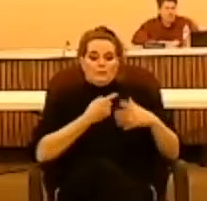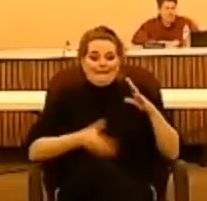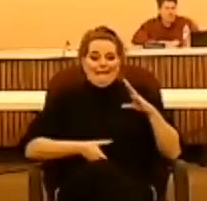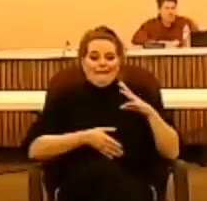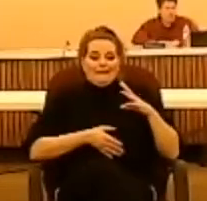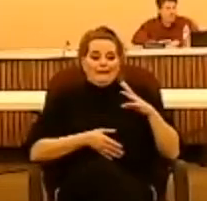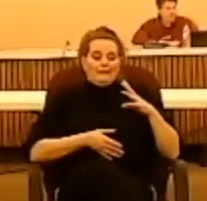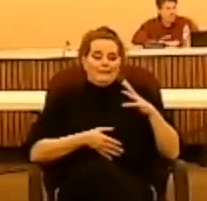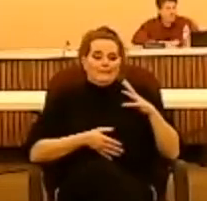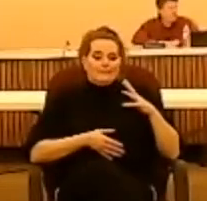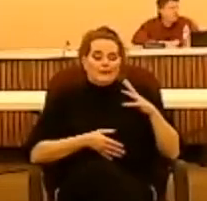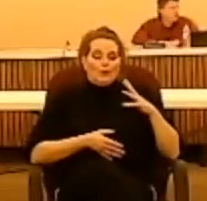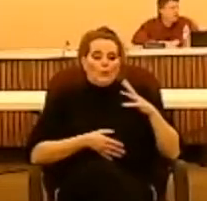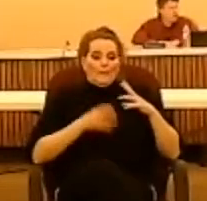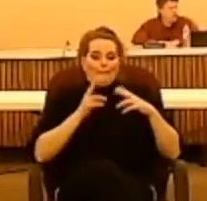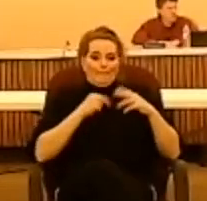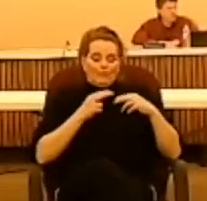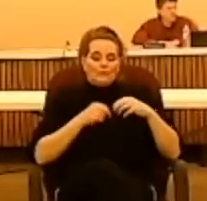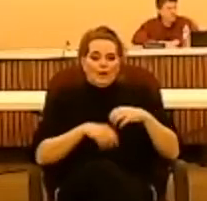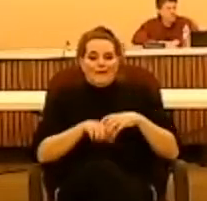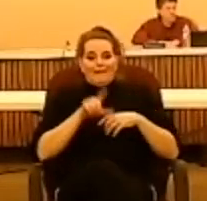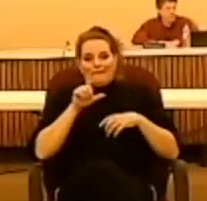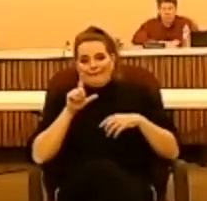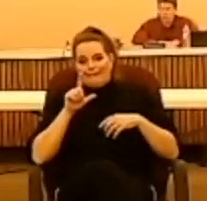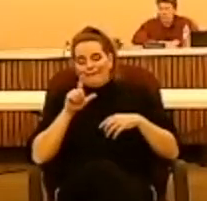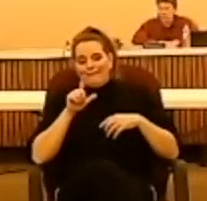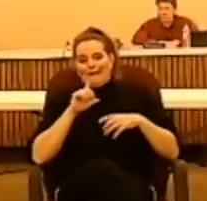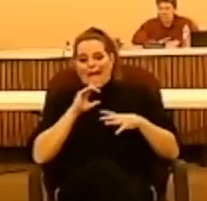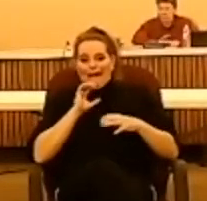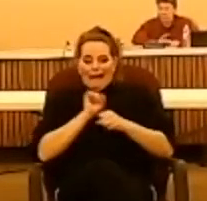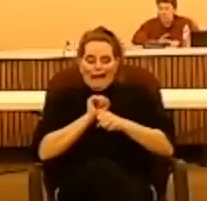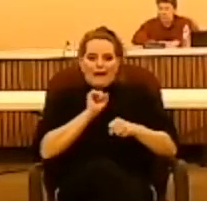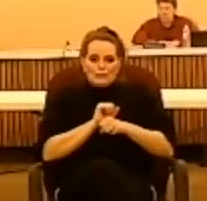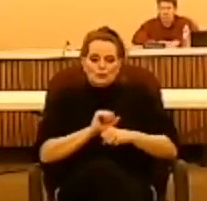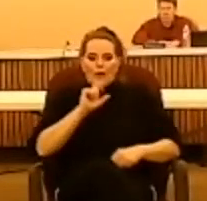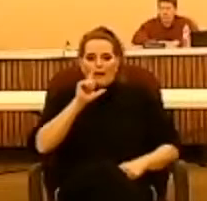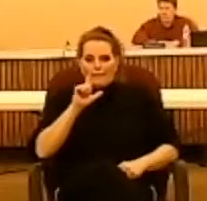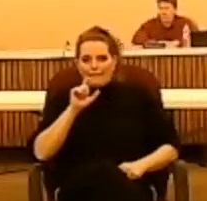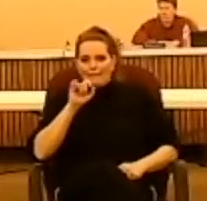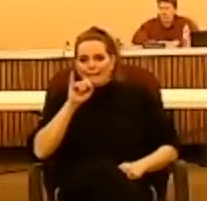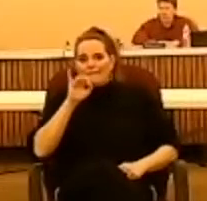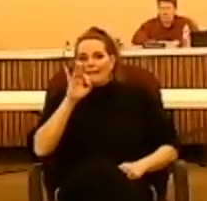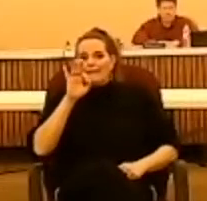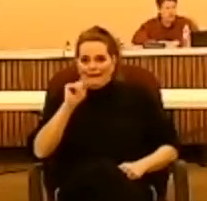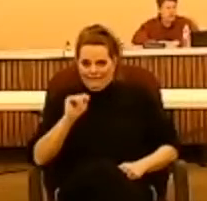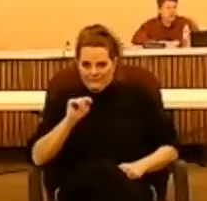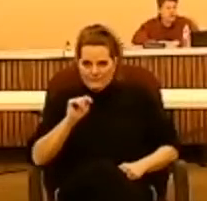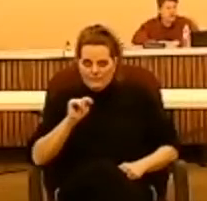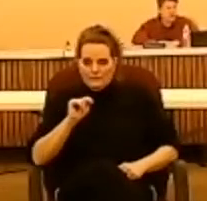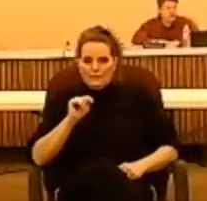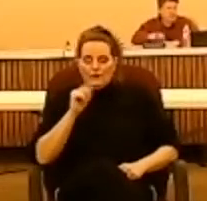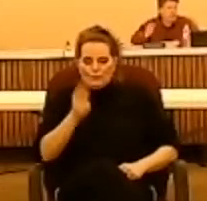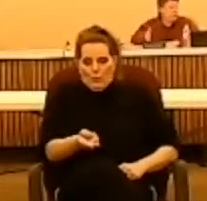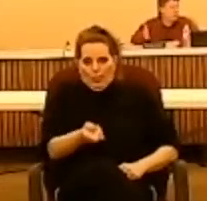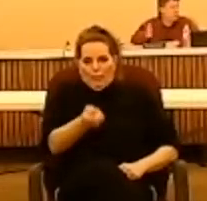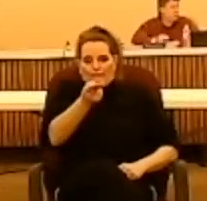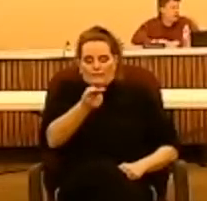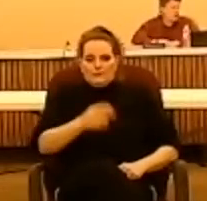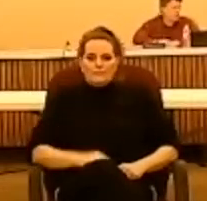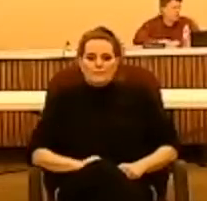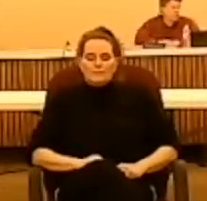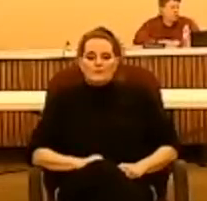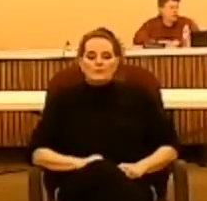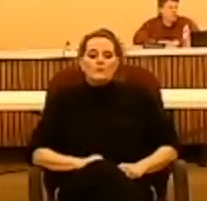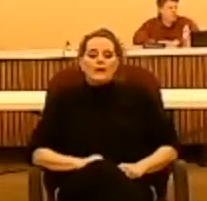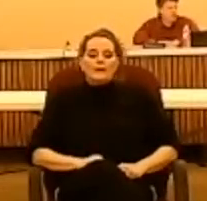a lift? There are lifts that can be installed after the fact so that the downstairs could